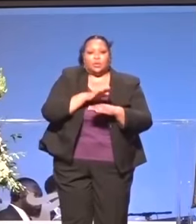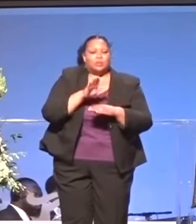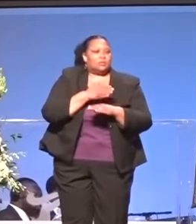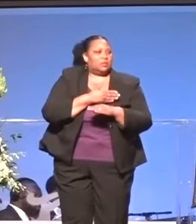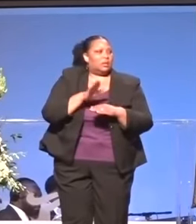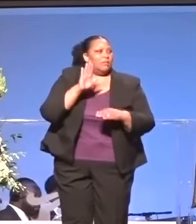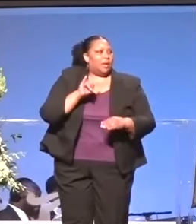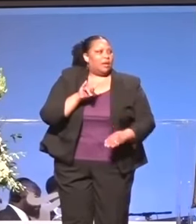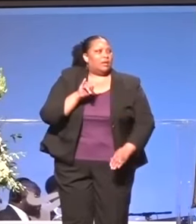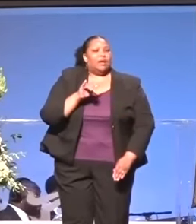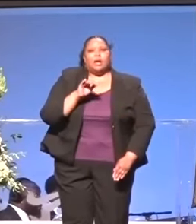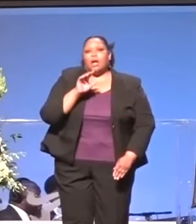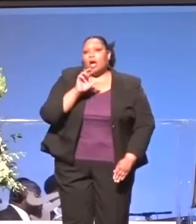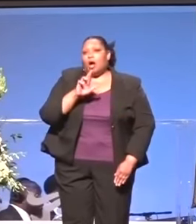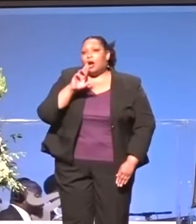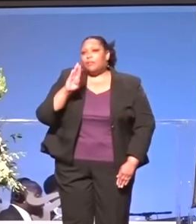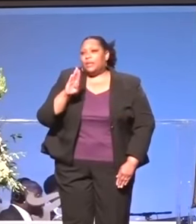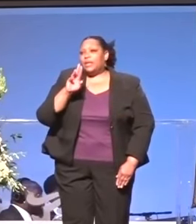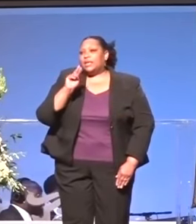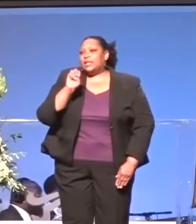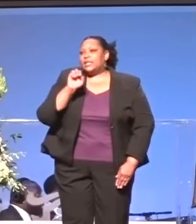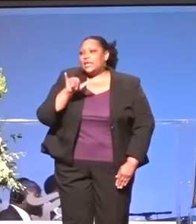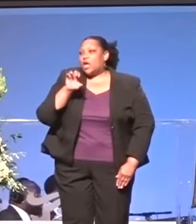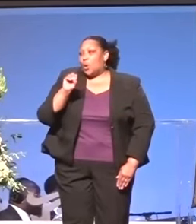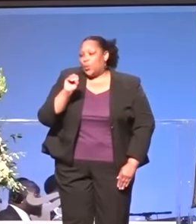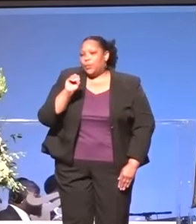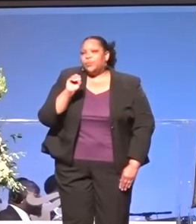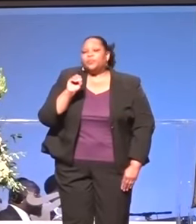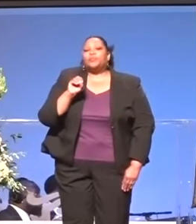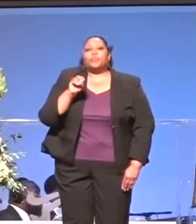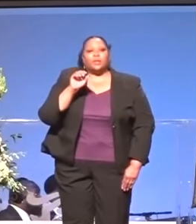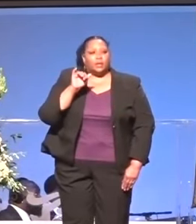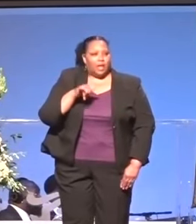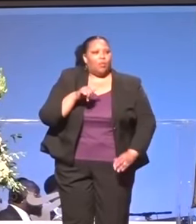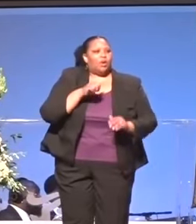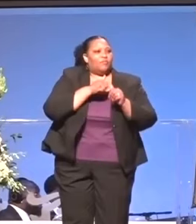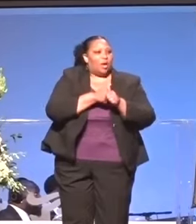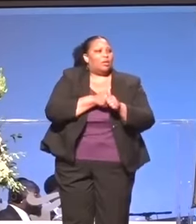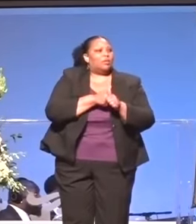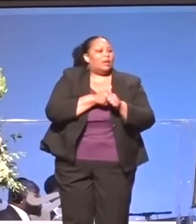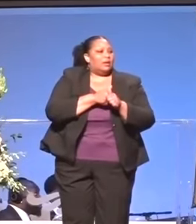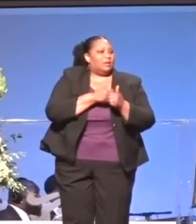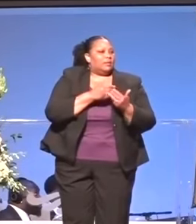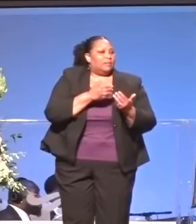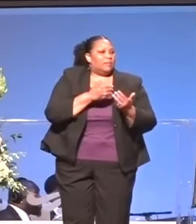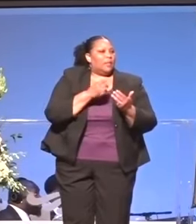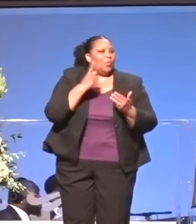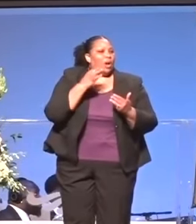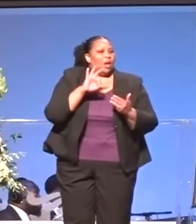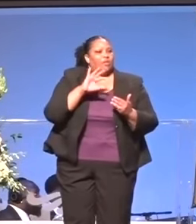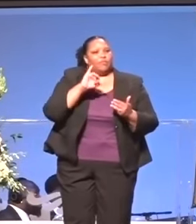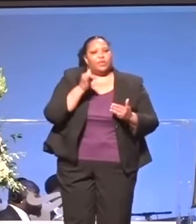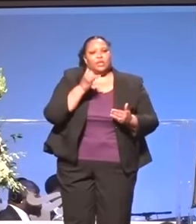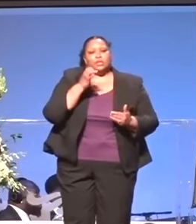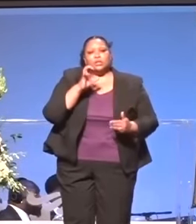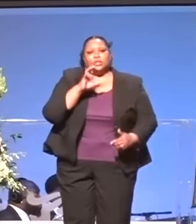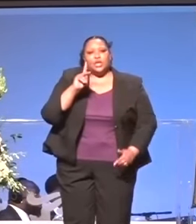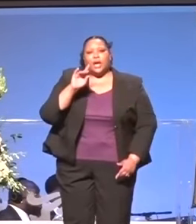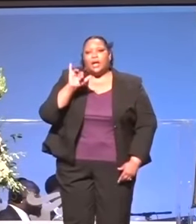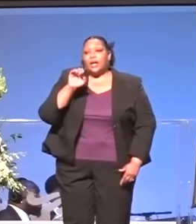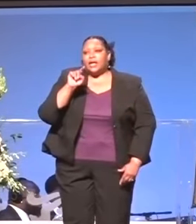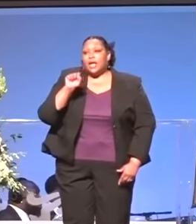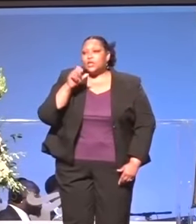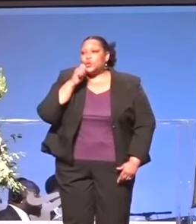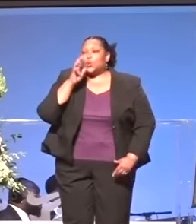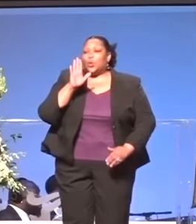will be sung by R&B artist Neo. That will be followed by one of the Jack Yates alumni who